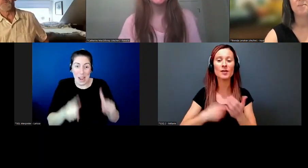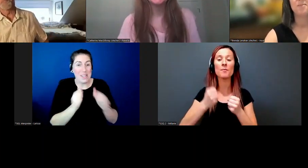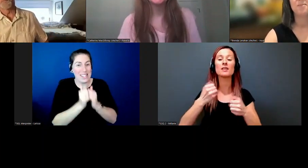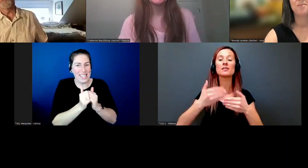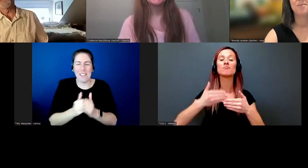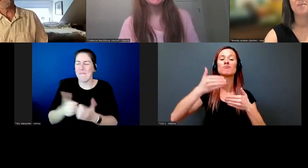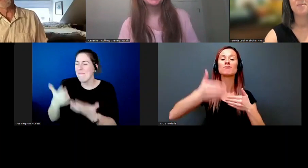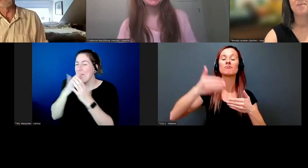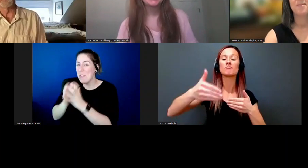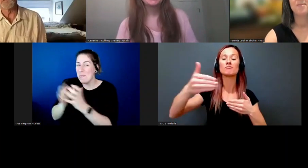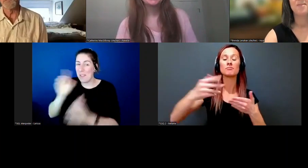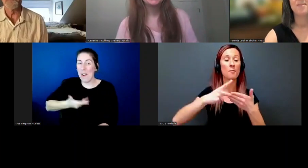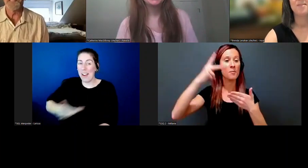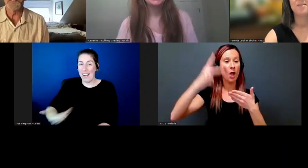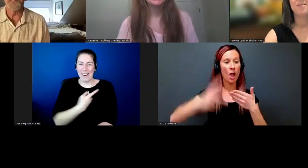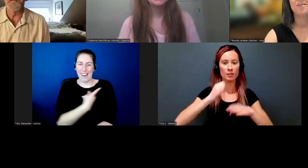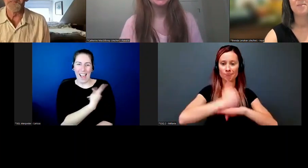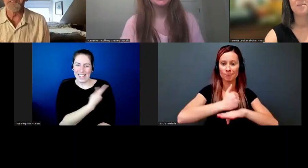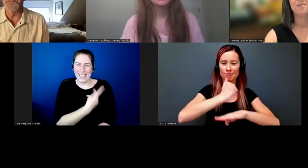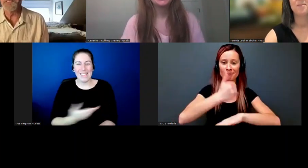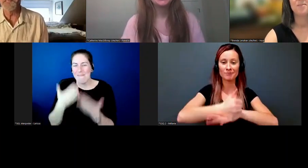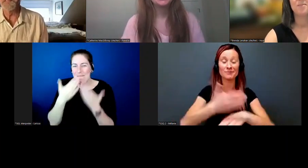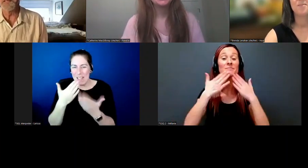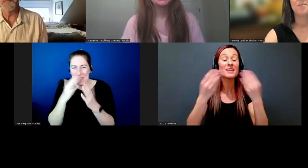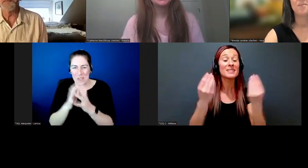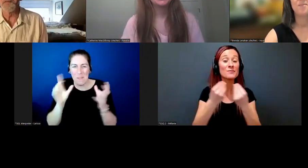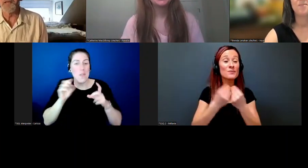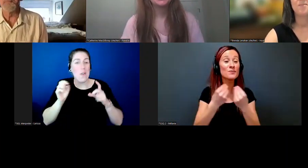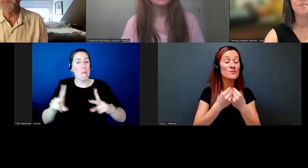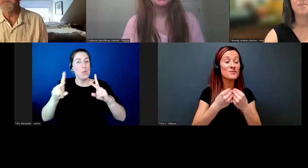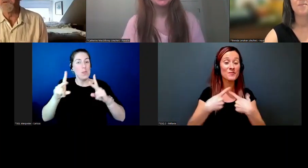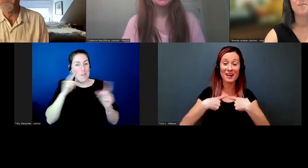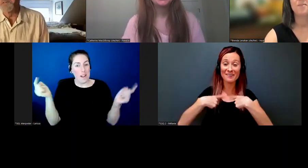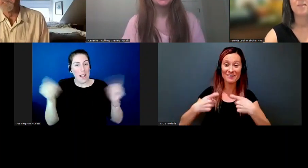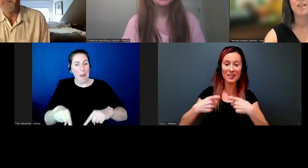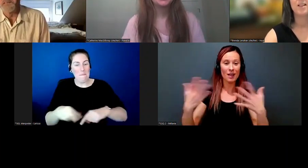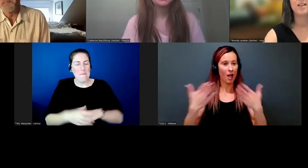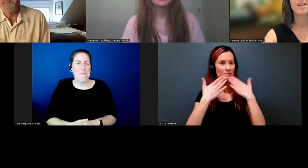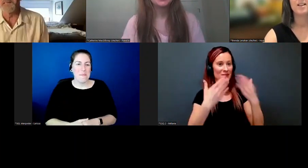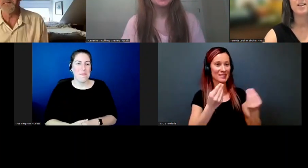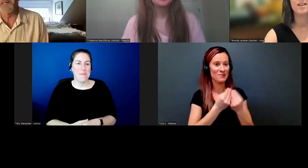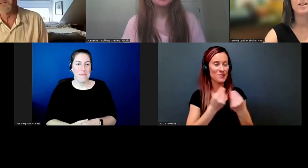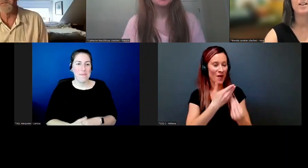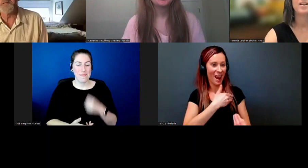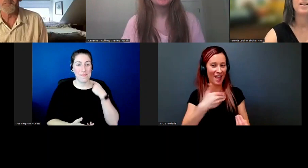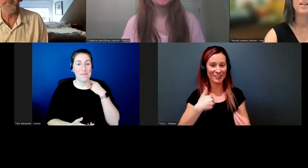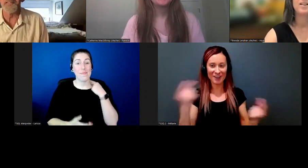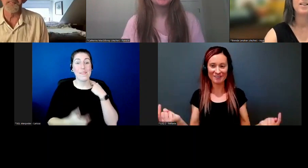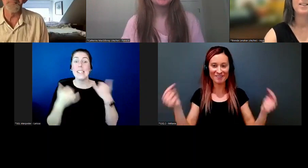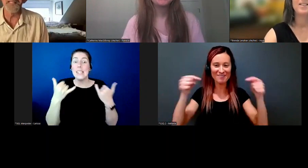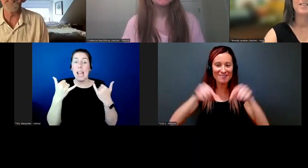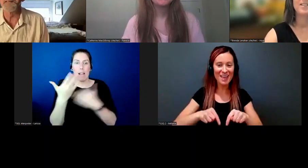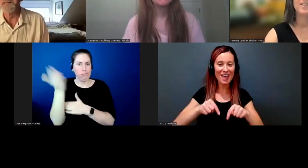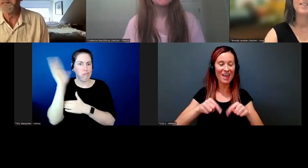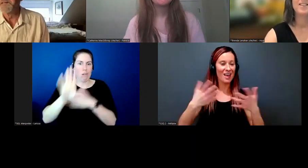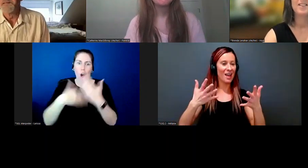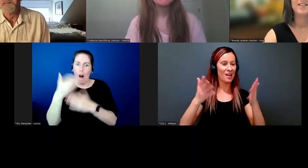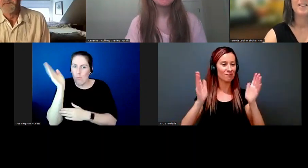having us. Yeah, for sure. Thanks for the opportunity. I'm, all the presenters and you, Brenda,